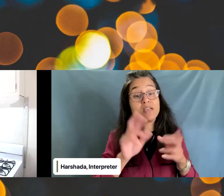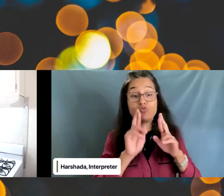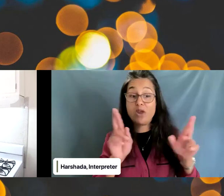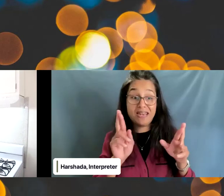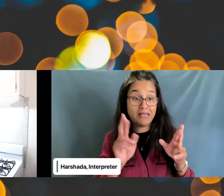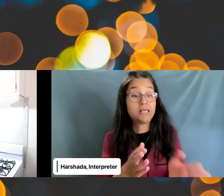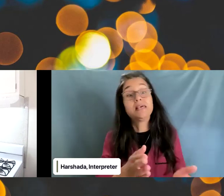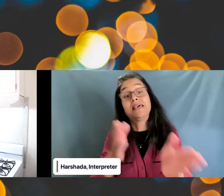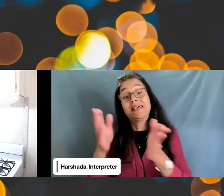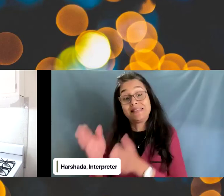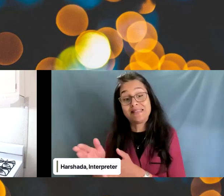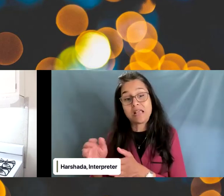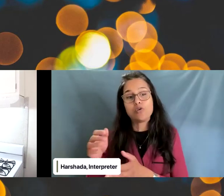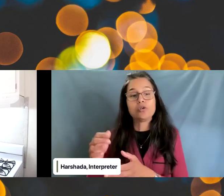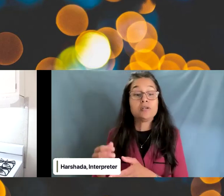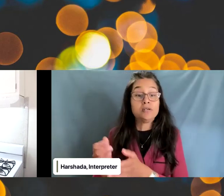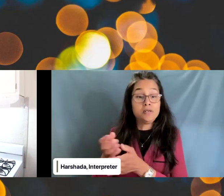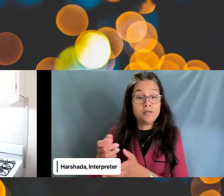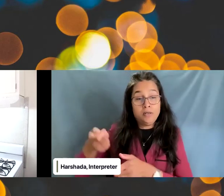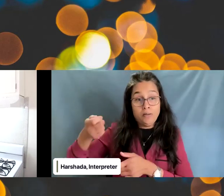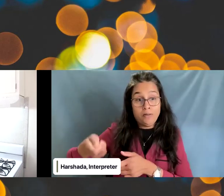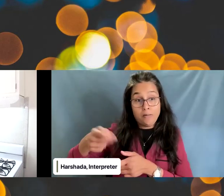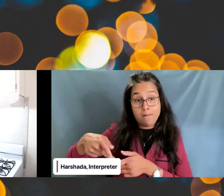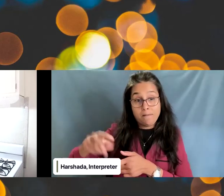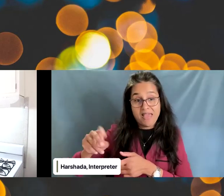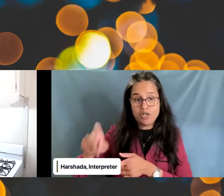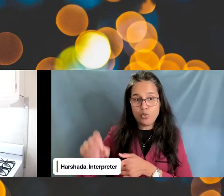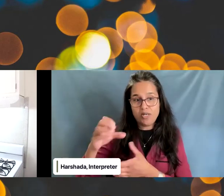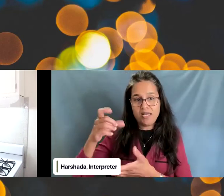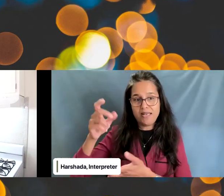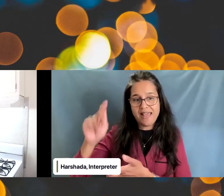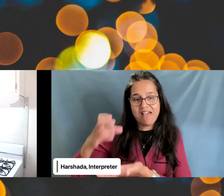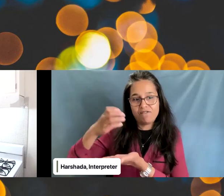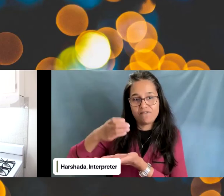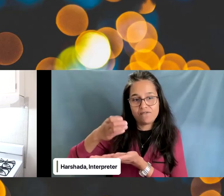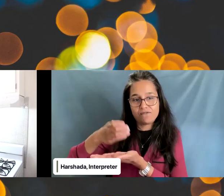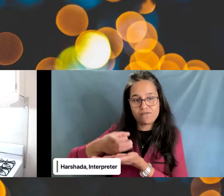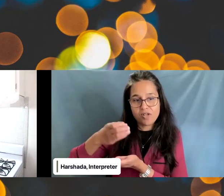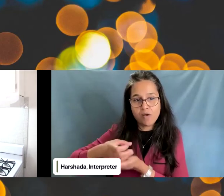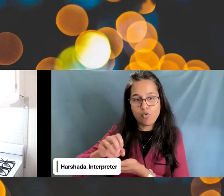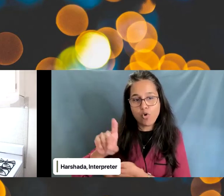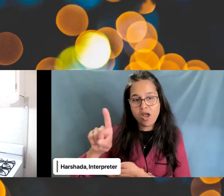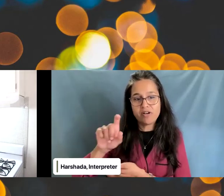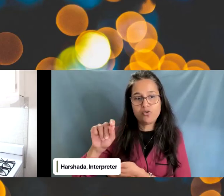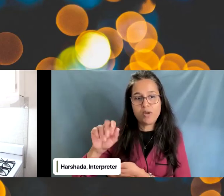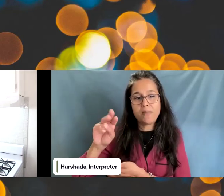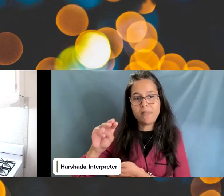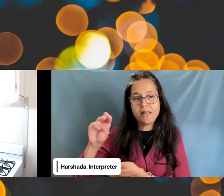gonna need 1/2 cup or 120 milliliters of